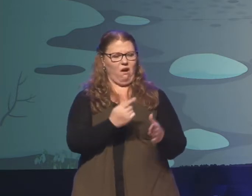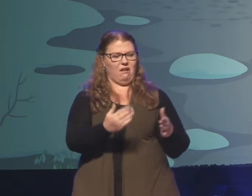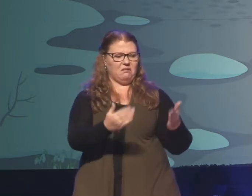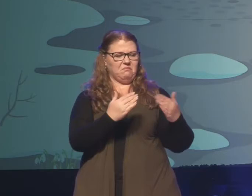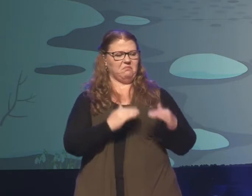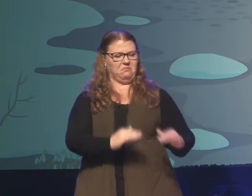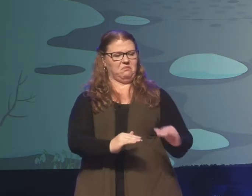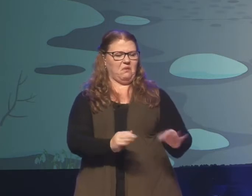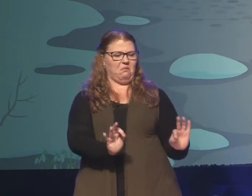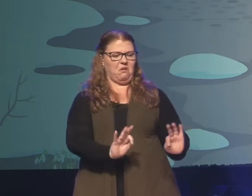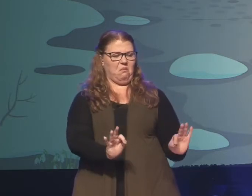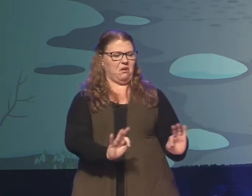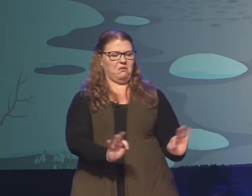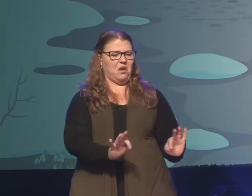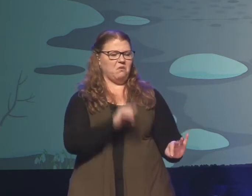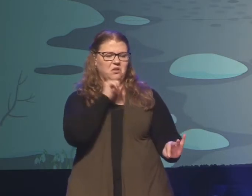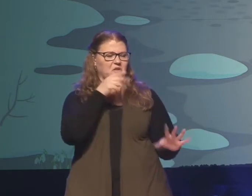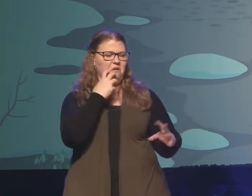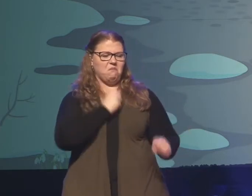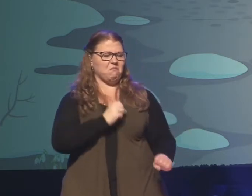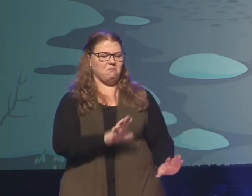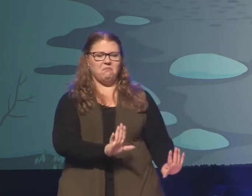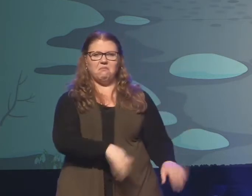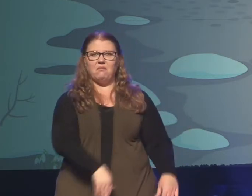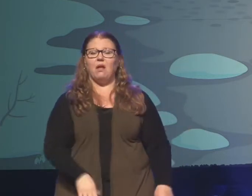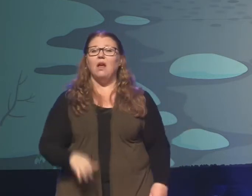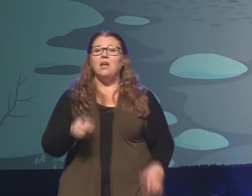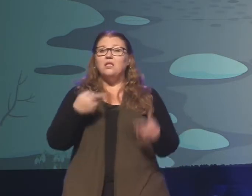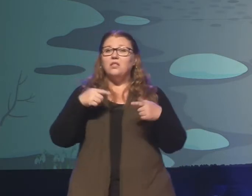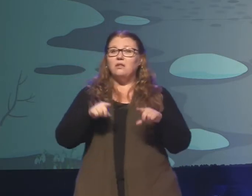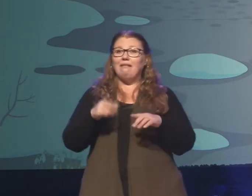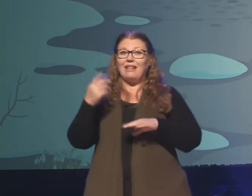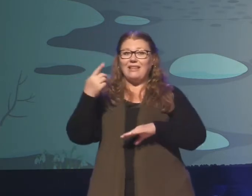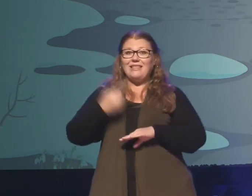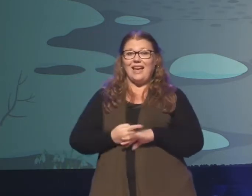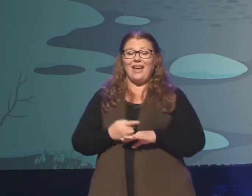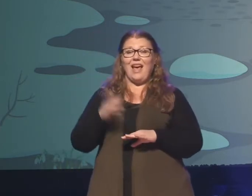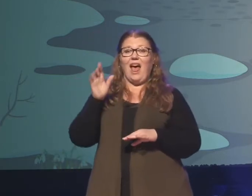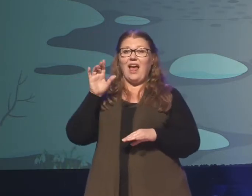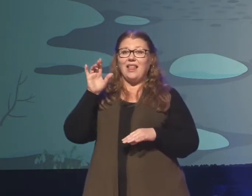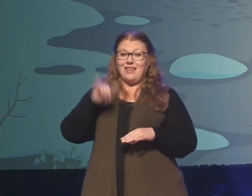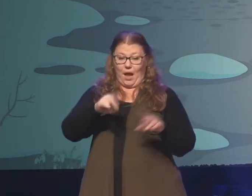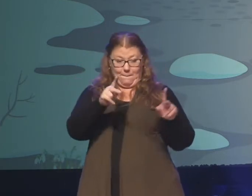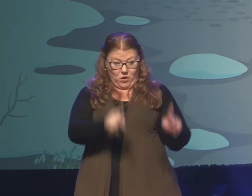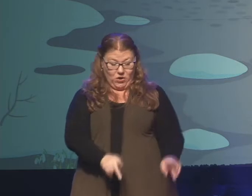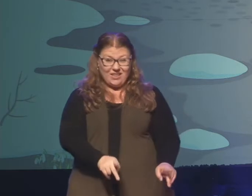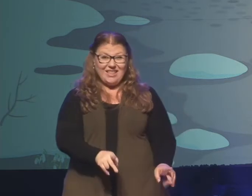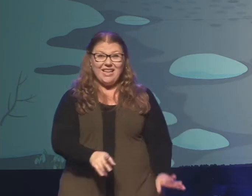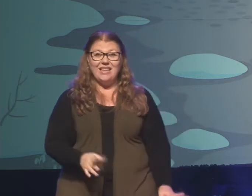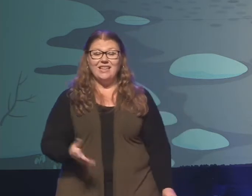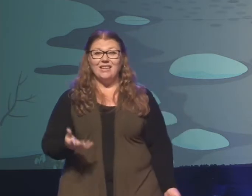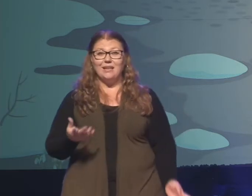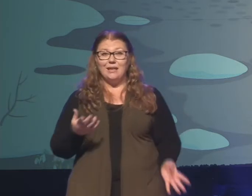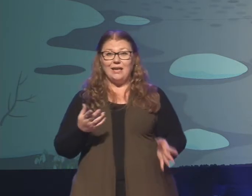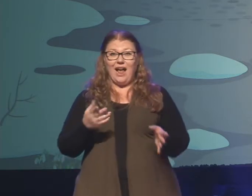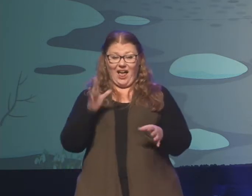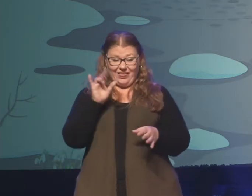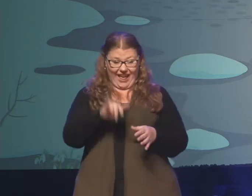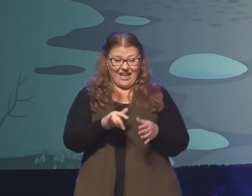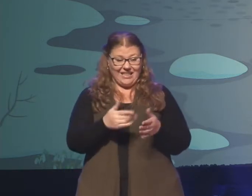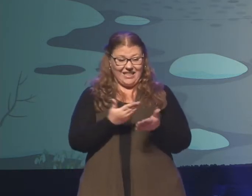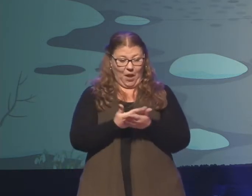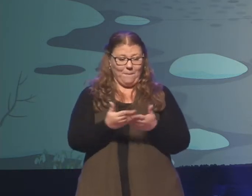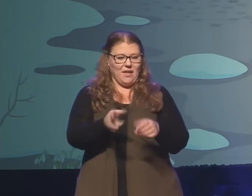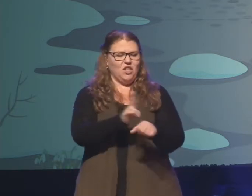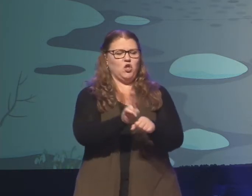mere object. That really, at the end of the day, this person is simply a tool to